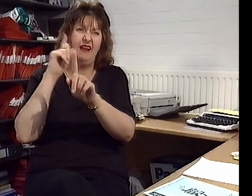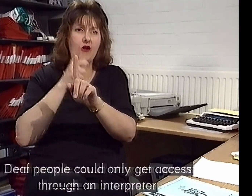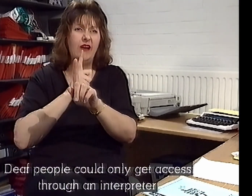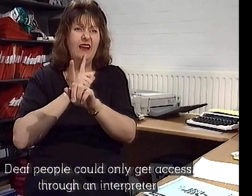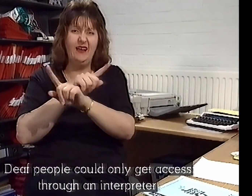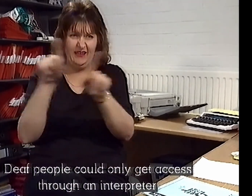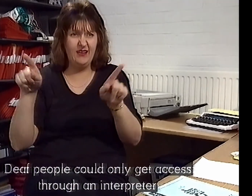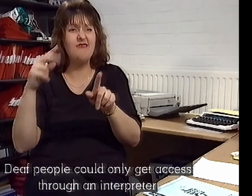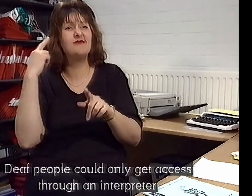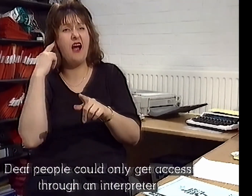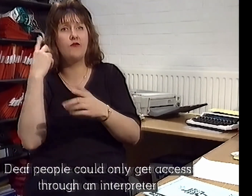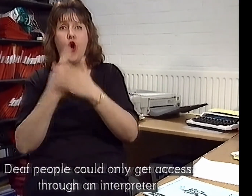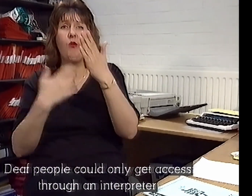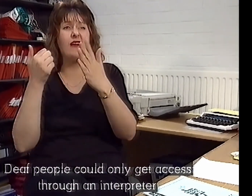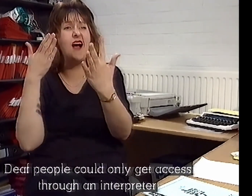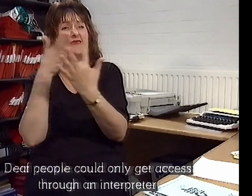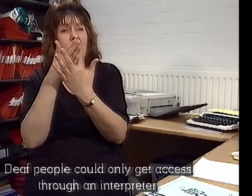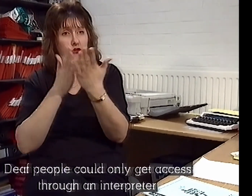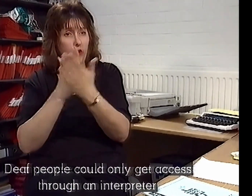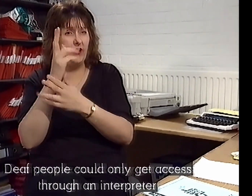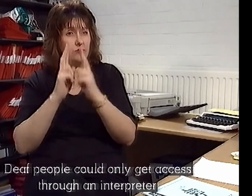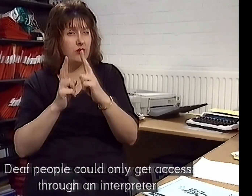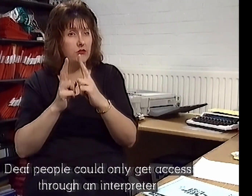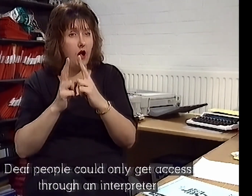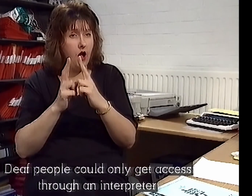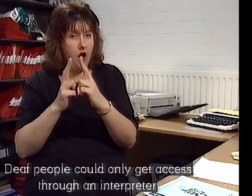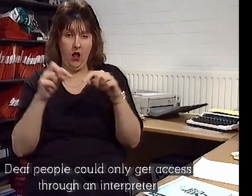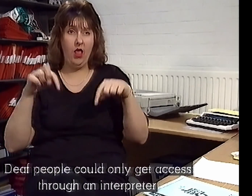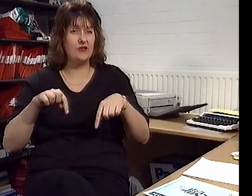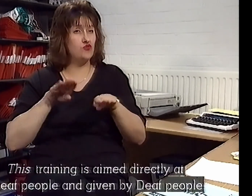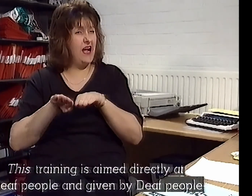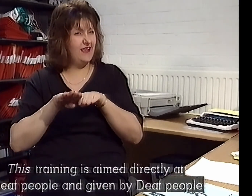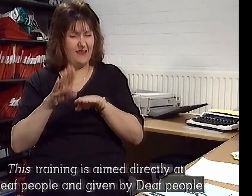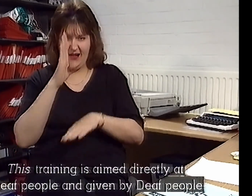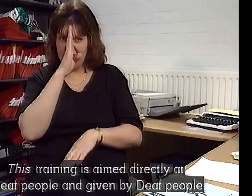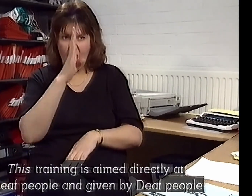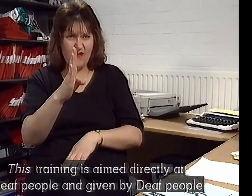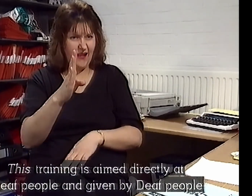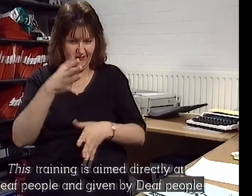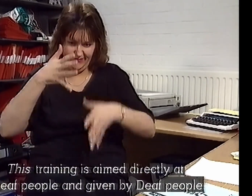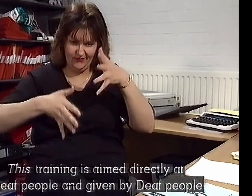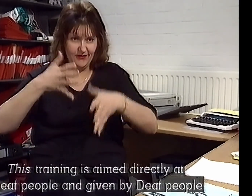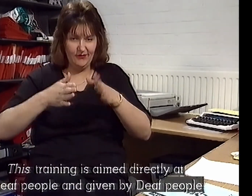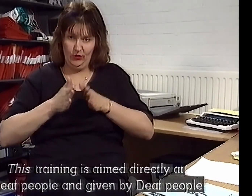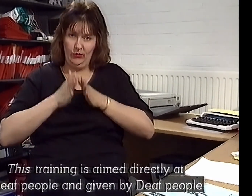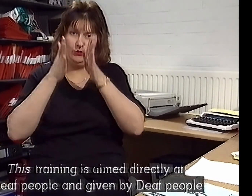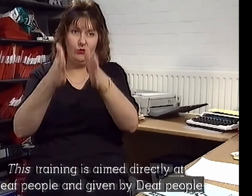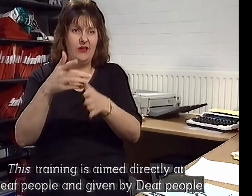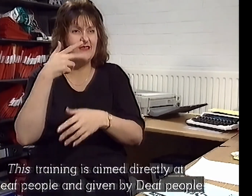Deaf people could only get access through an interpreter. This training is aimed directly at deaf people